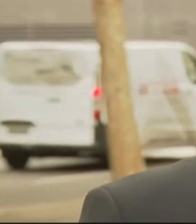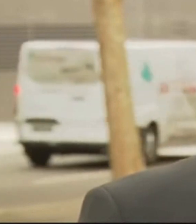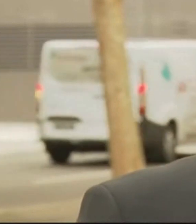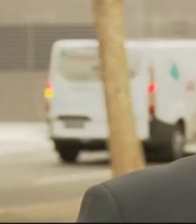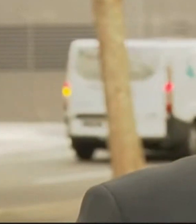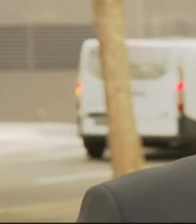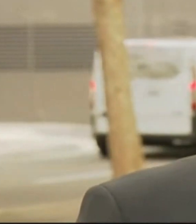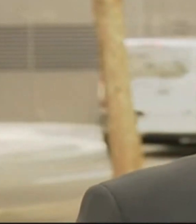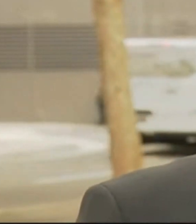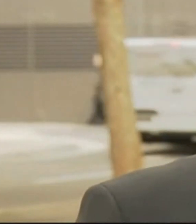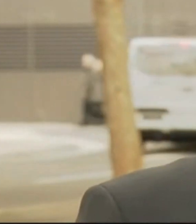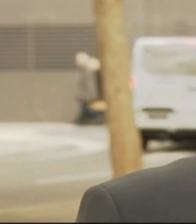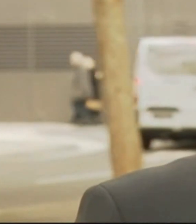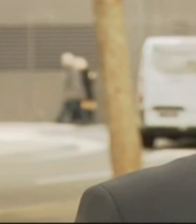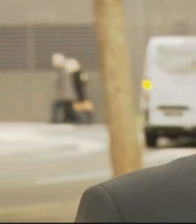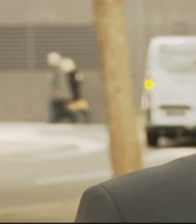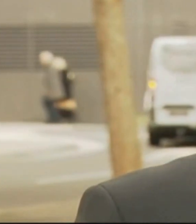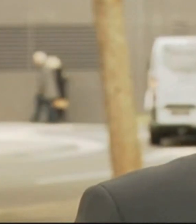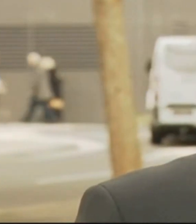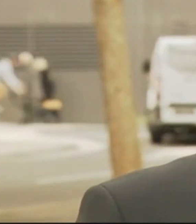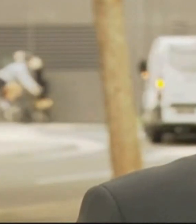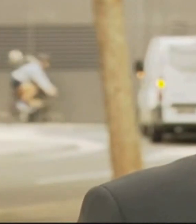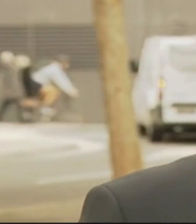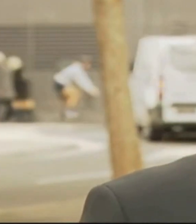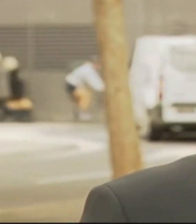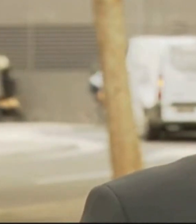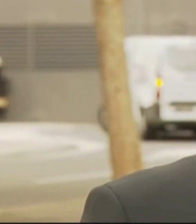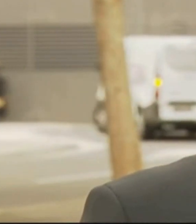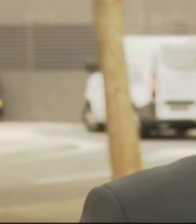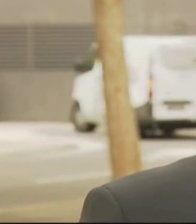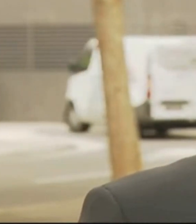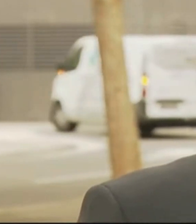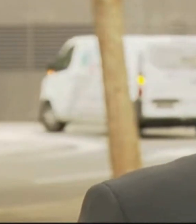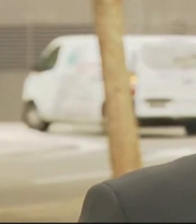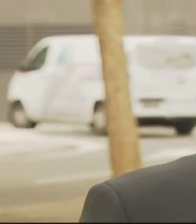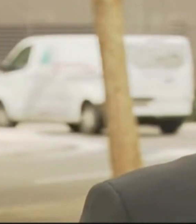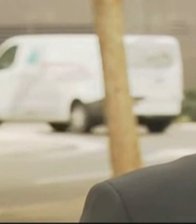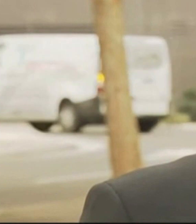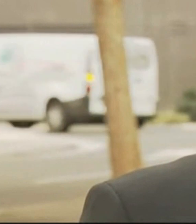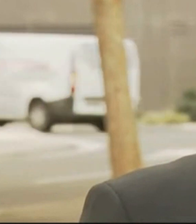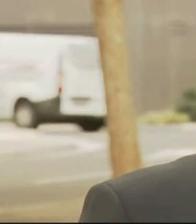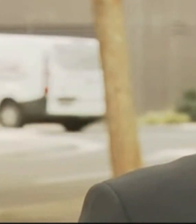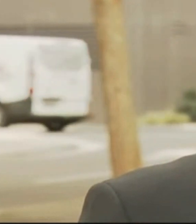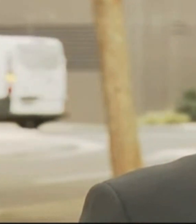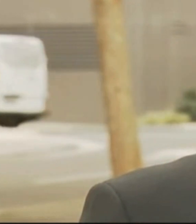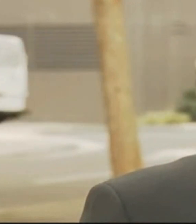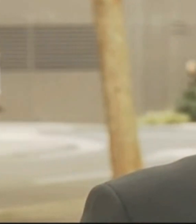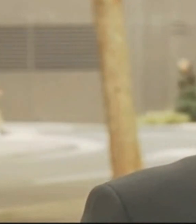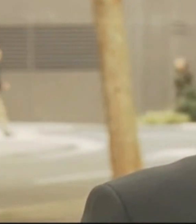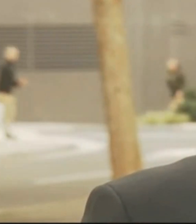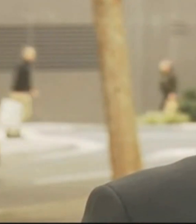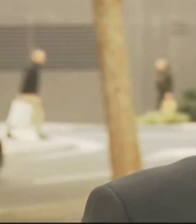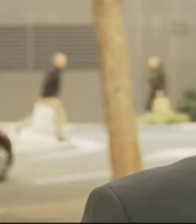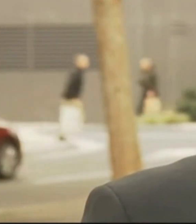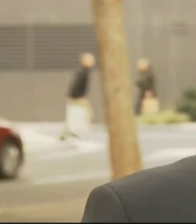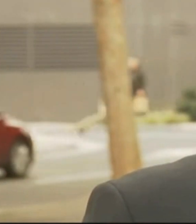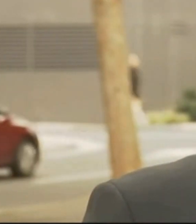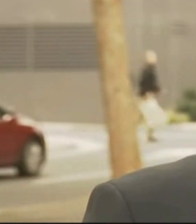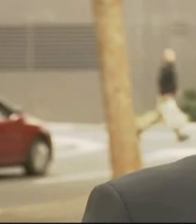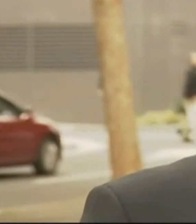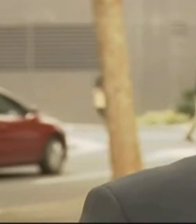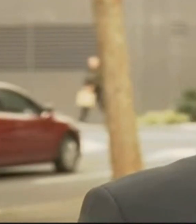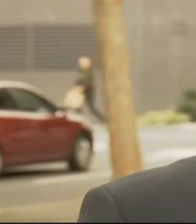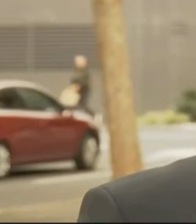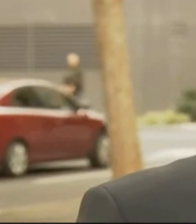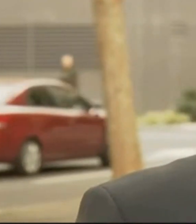to rallies and do other activities? But the appeal is not necessarily to ensure